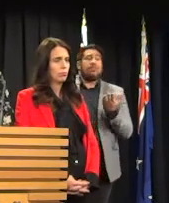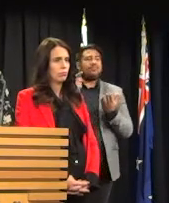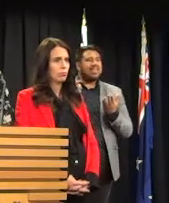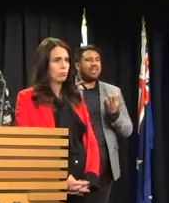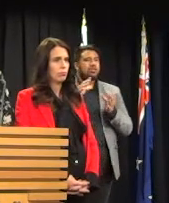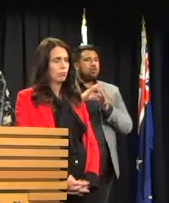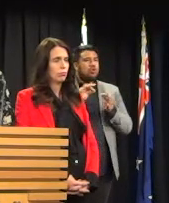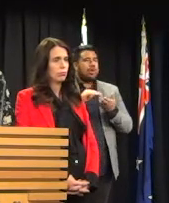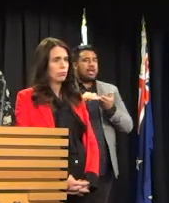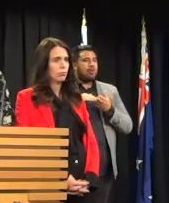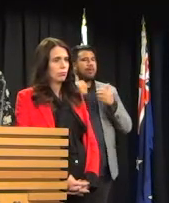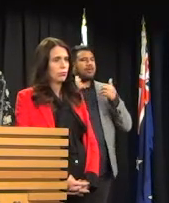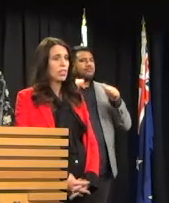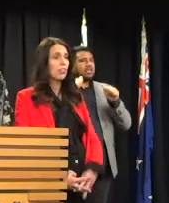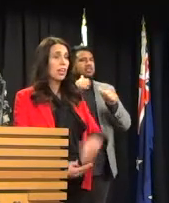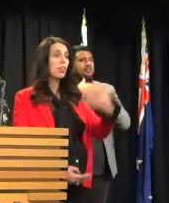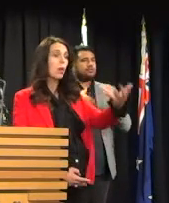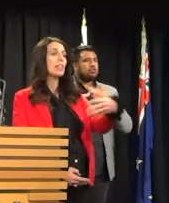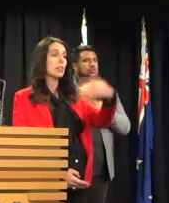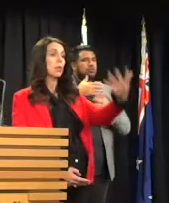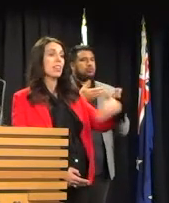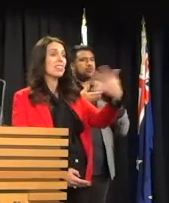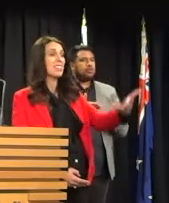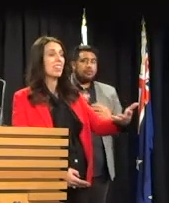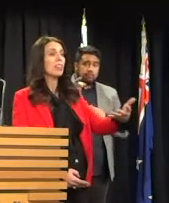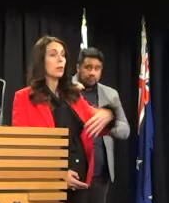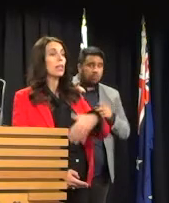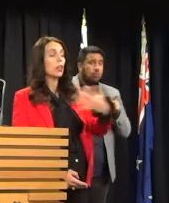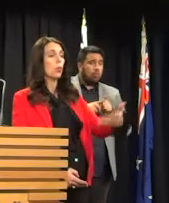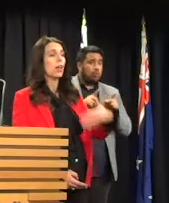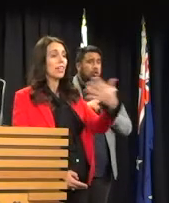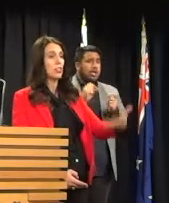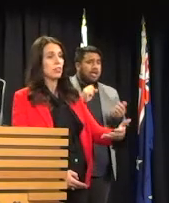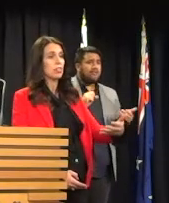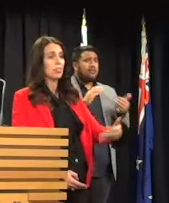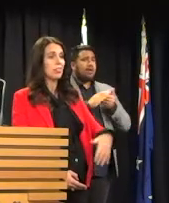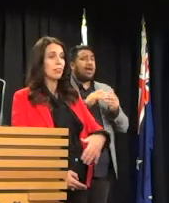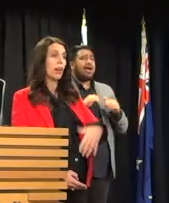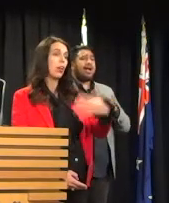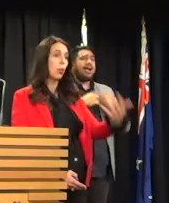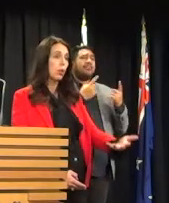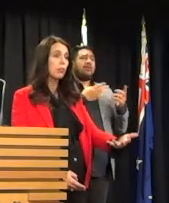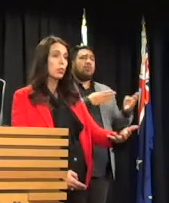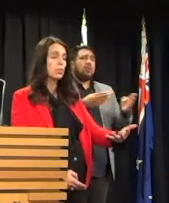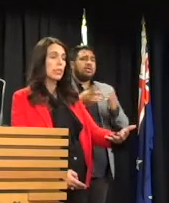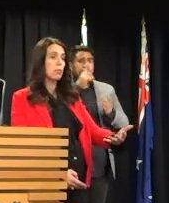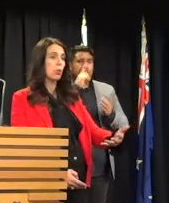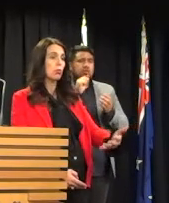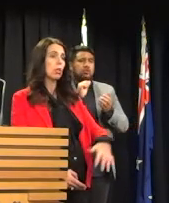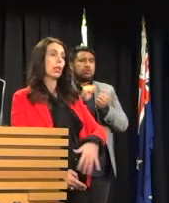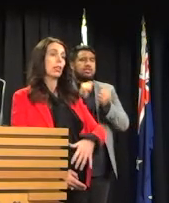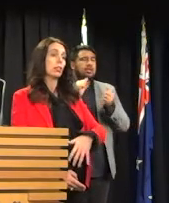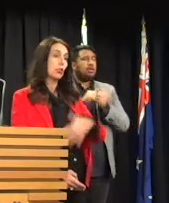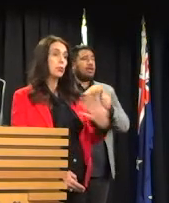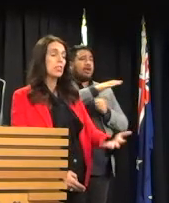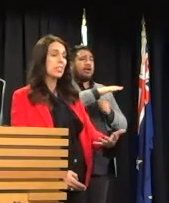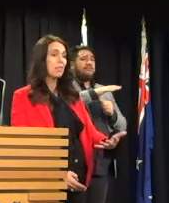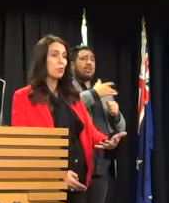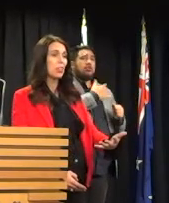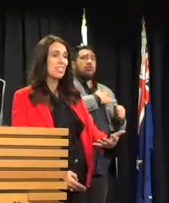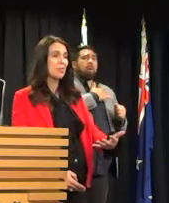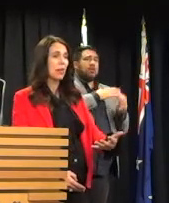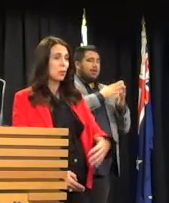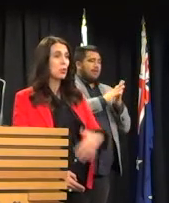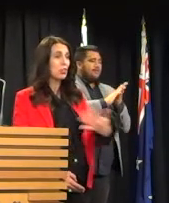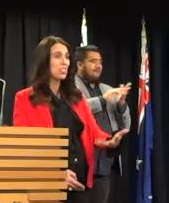effective social services. And there are other ways that with consent that we can coordinate services. Whānau Ora uses that model. The children's